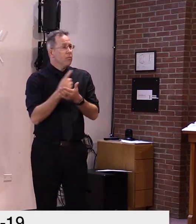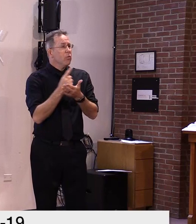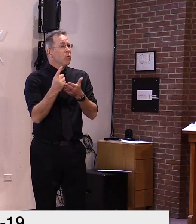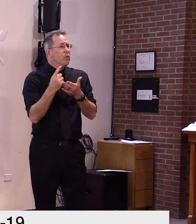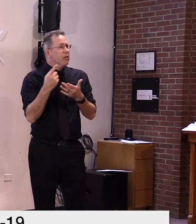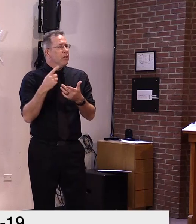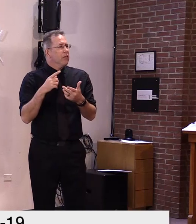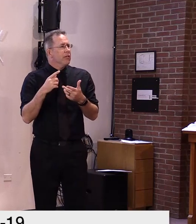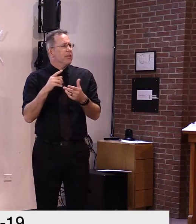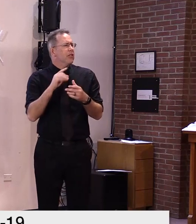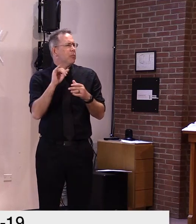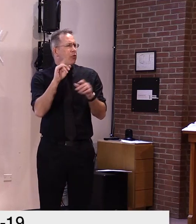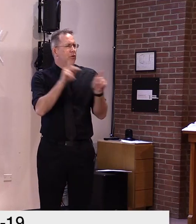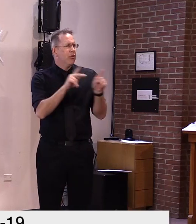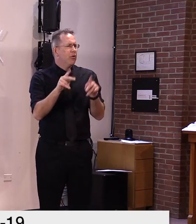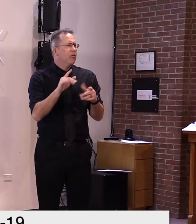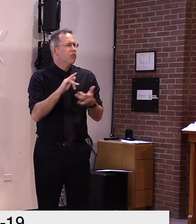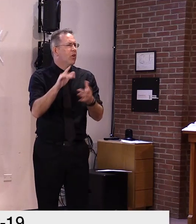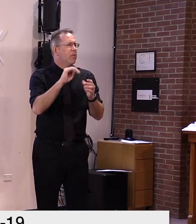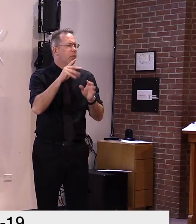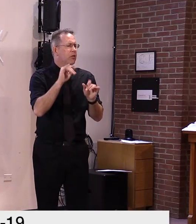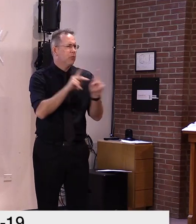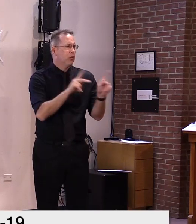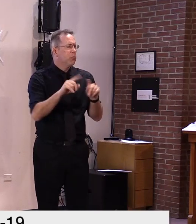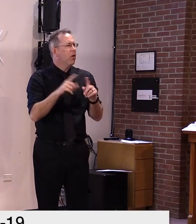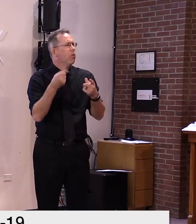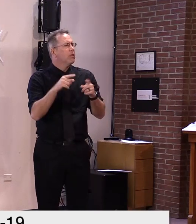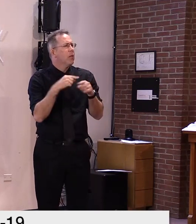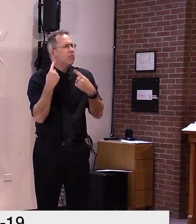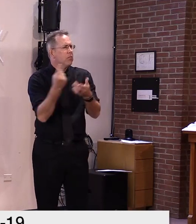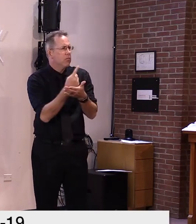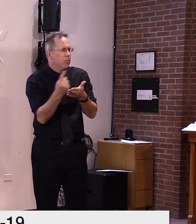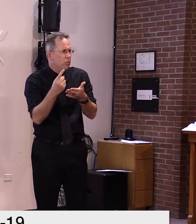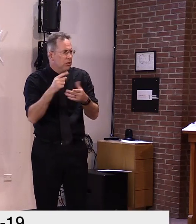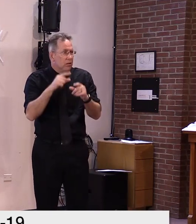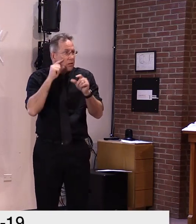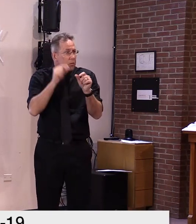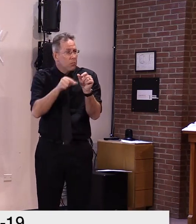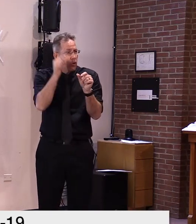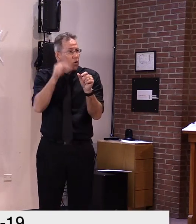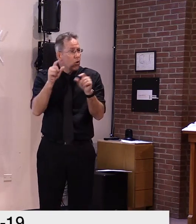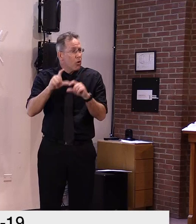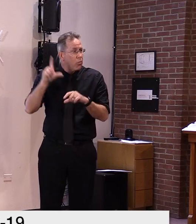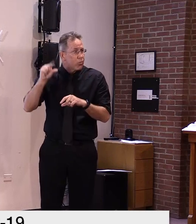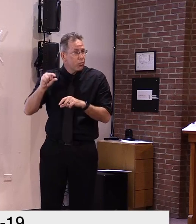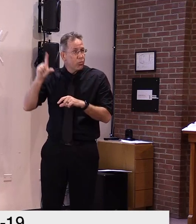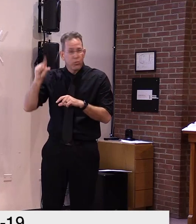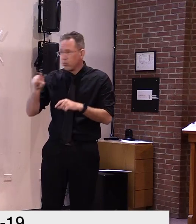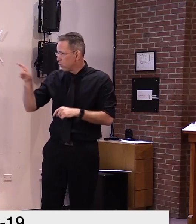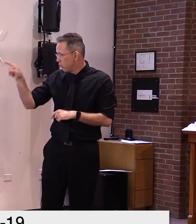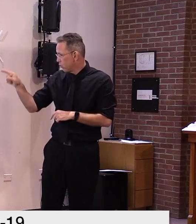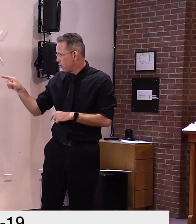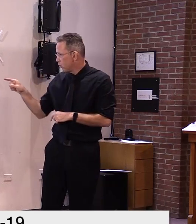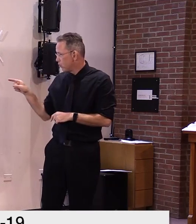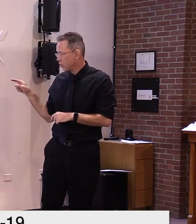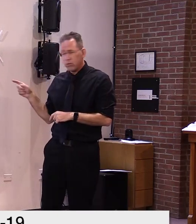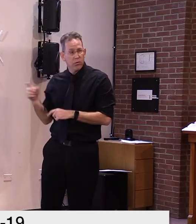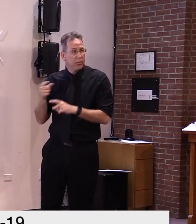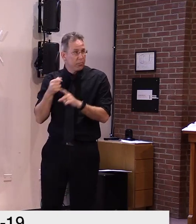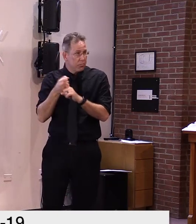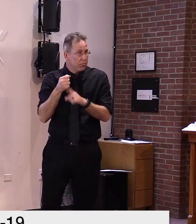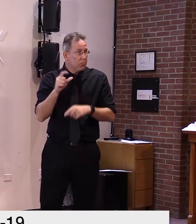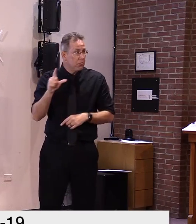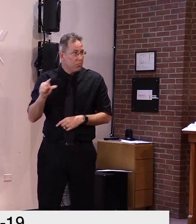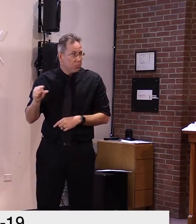overview since the beginning of the pandemic of that week over week case growth. Certainly still, as was the case last week, the growth is much more mild than it